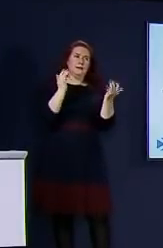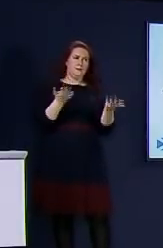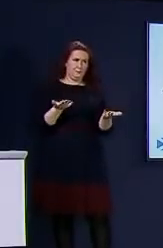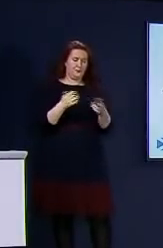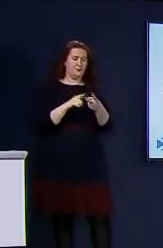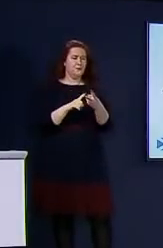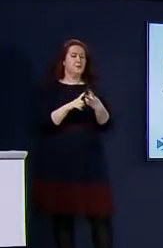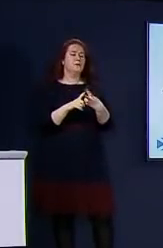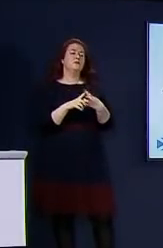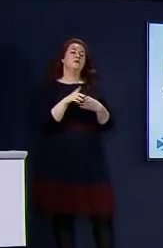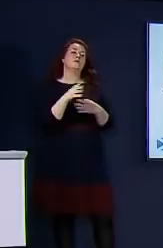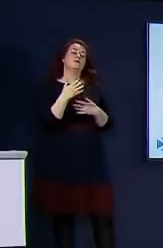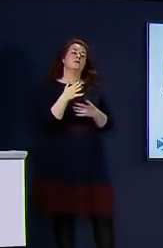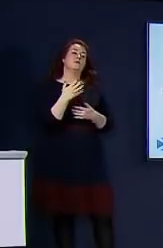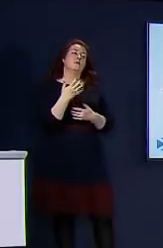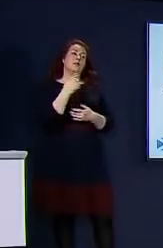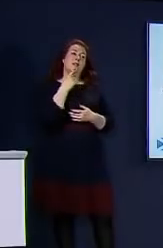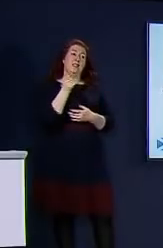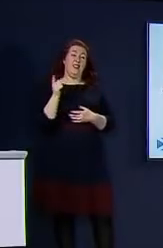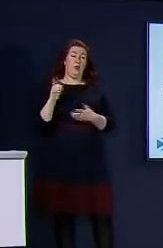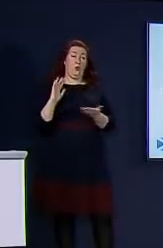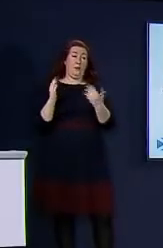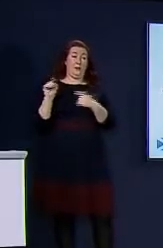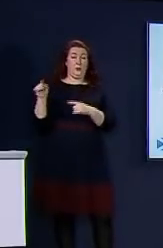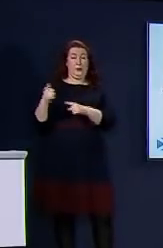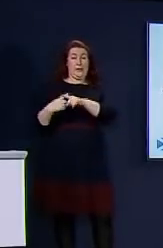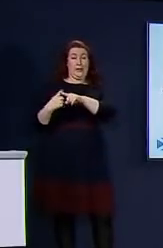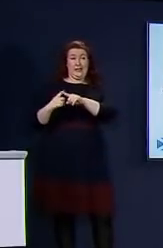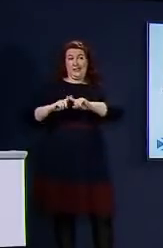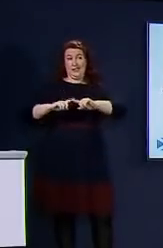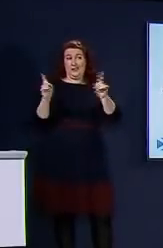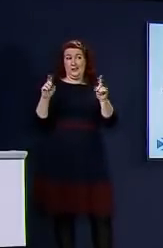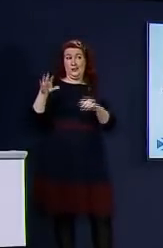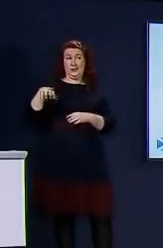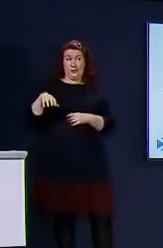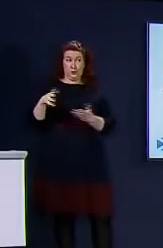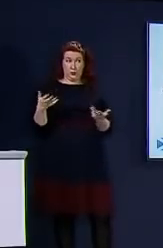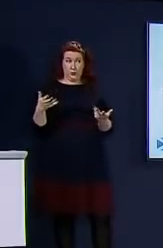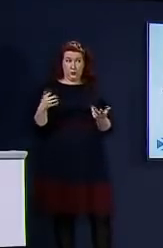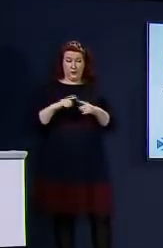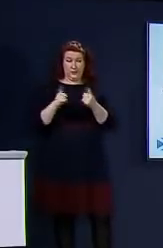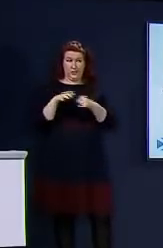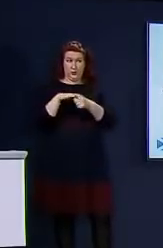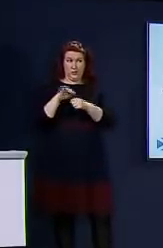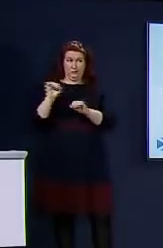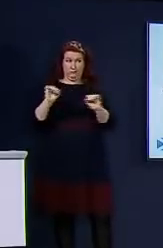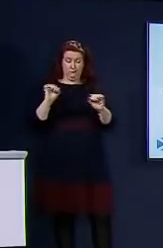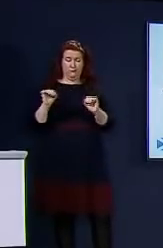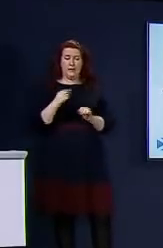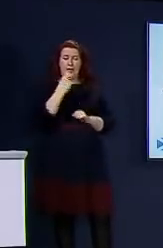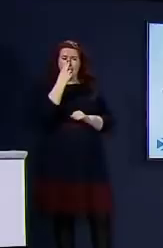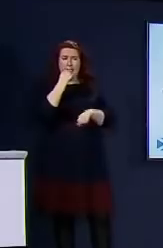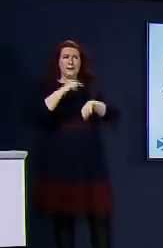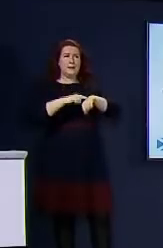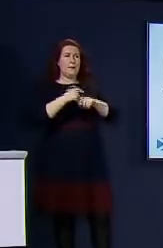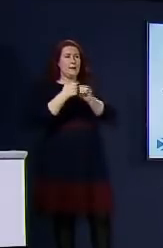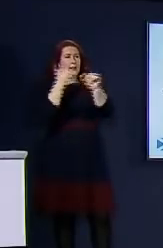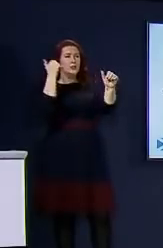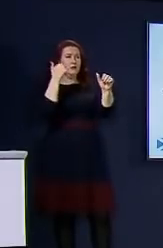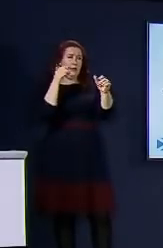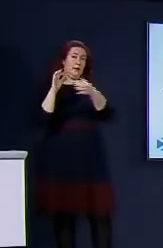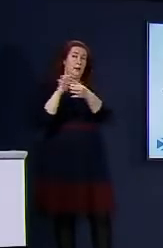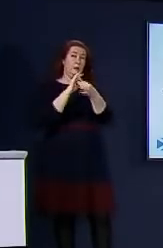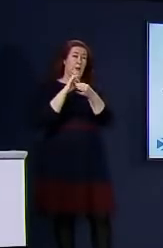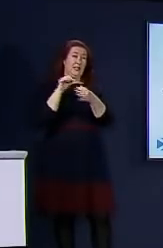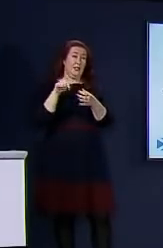mentioned obviously that the situation down south is going to be slightly different. The Nighttime Industries Association up here are looking for